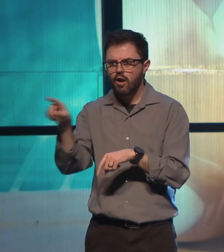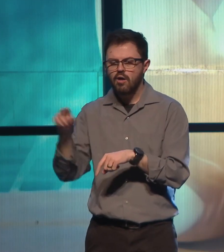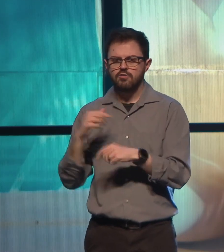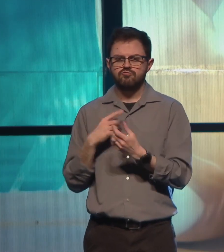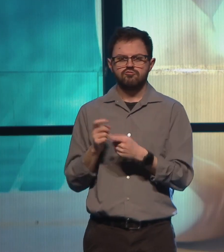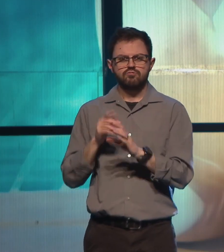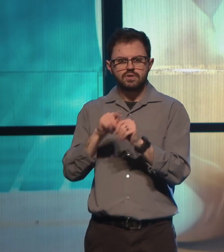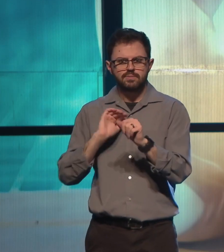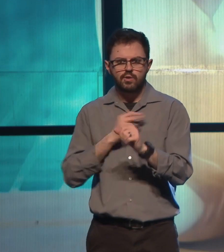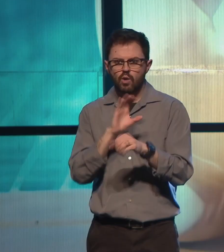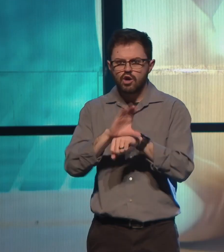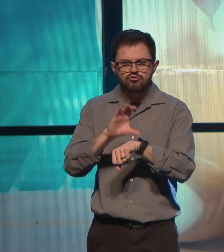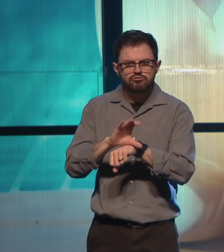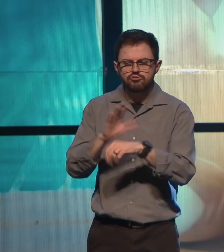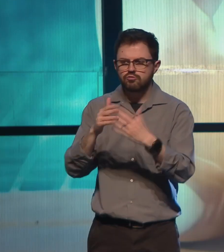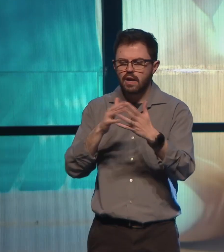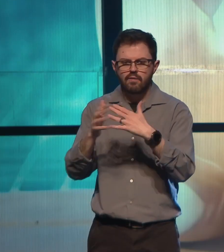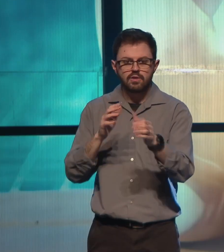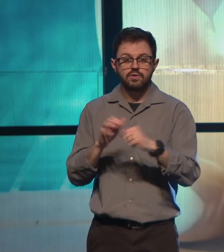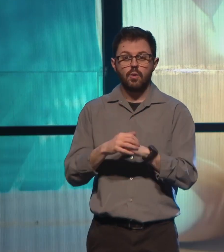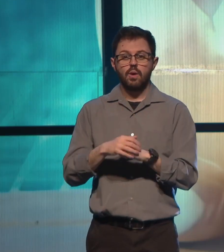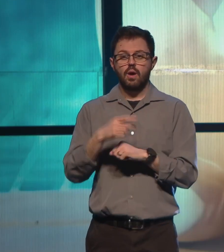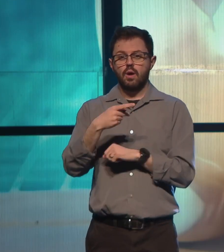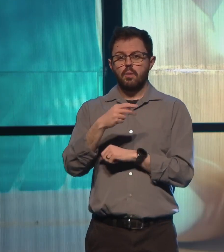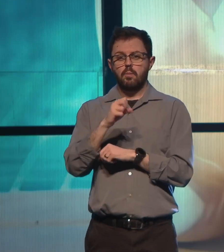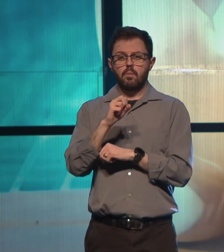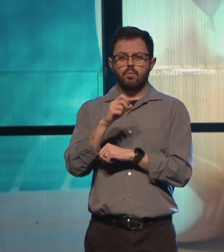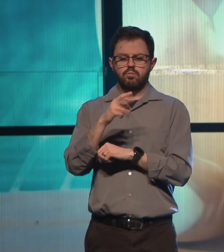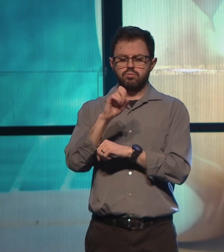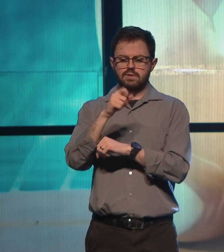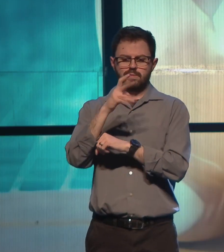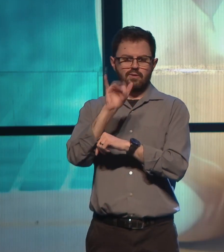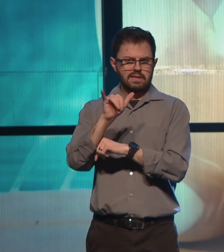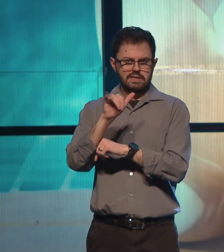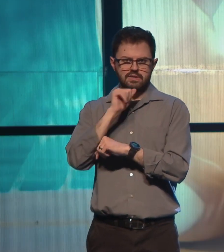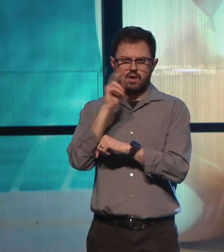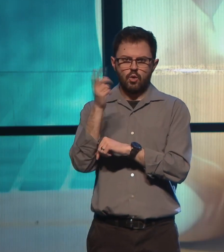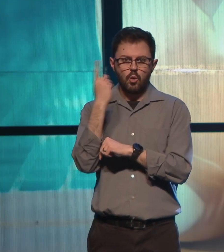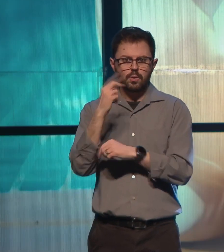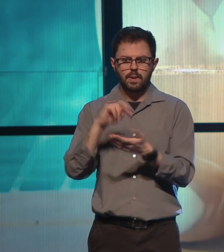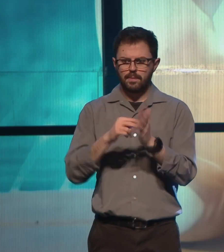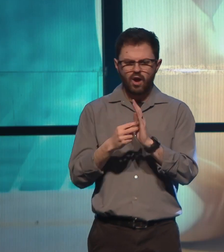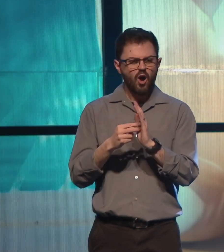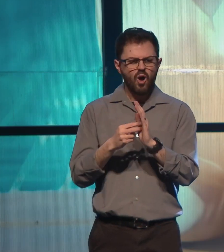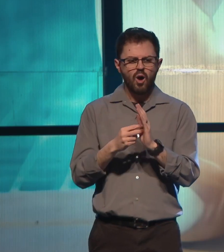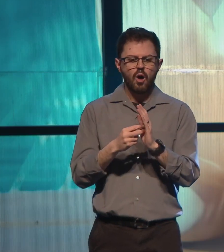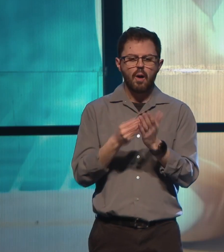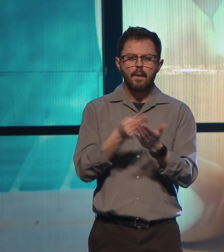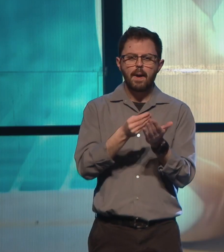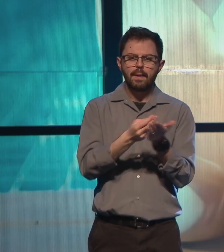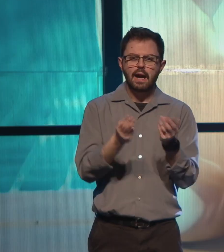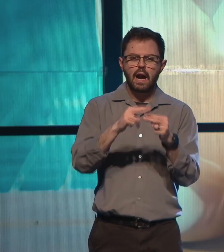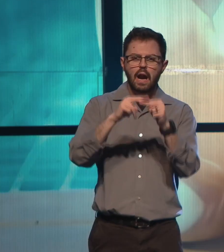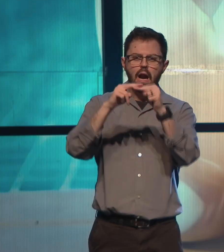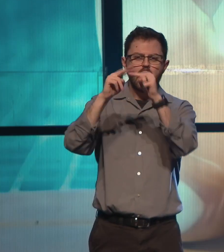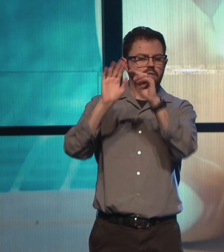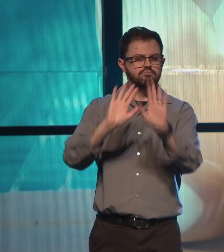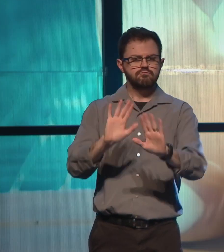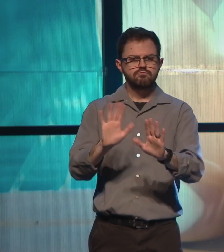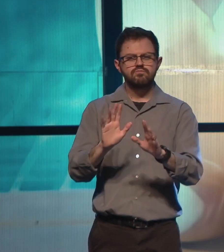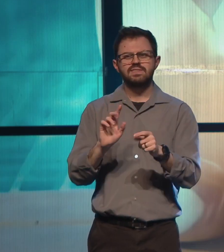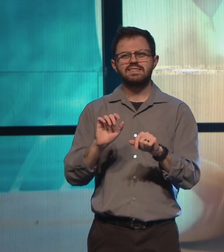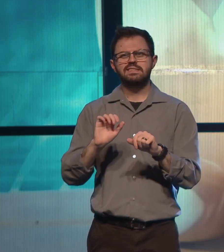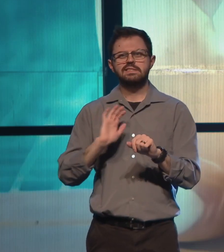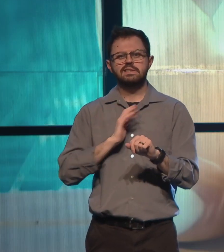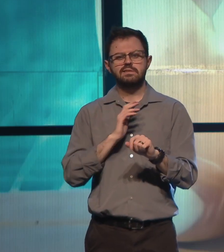so prosperity is not simply, I get more money. And that's not it at all. I think it's about the way we look at our money and the way we